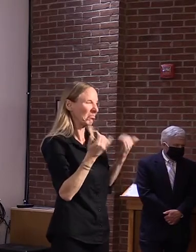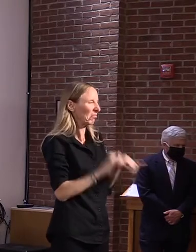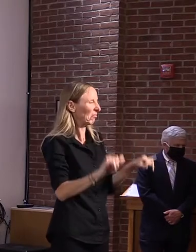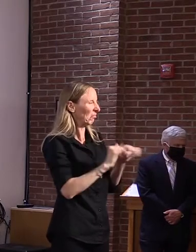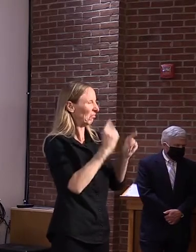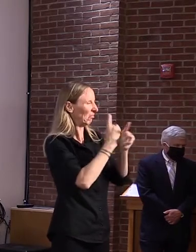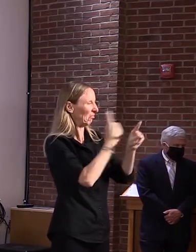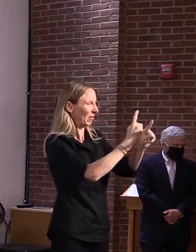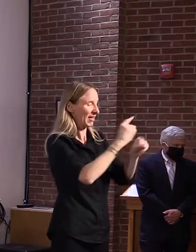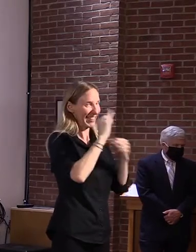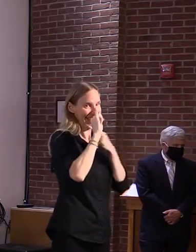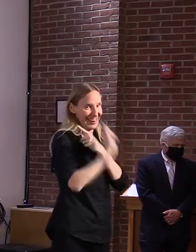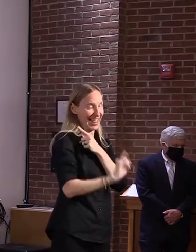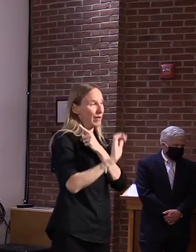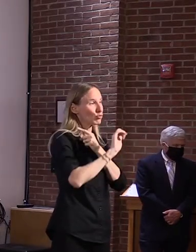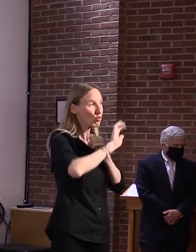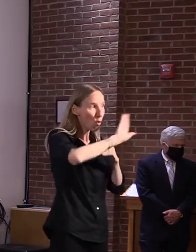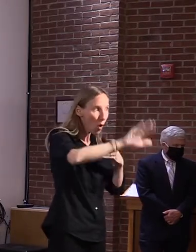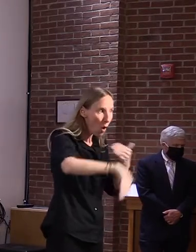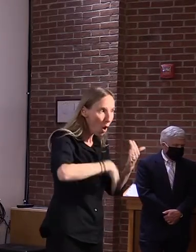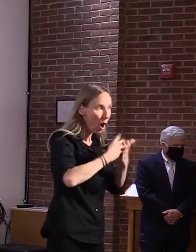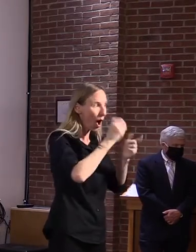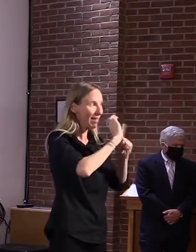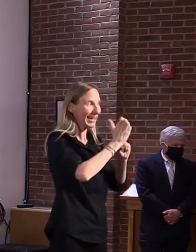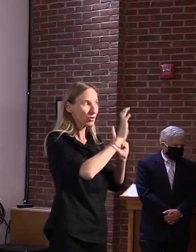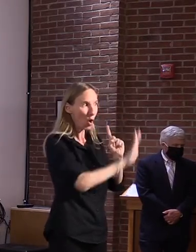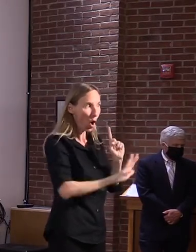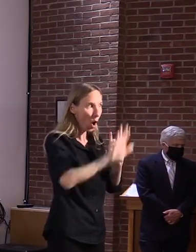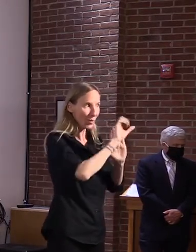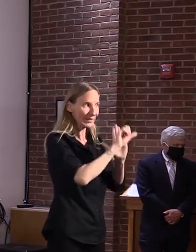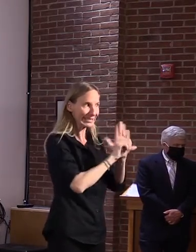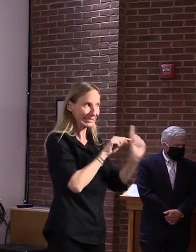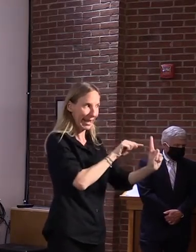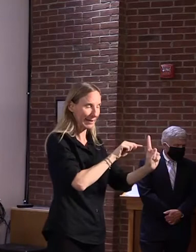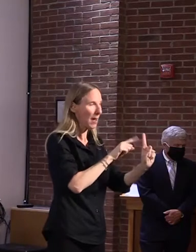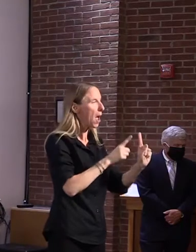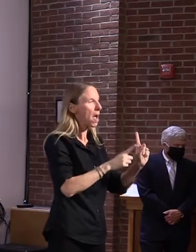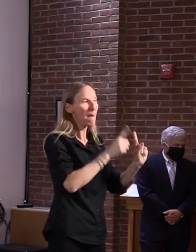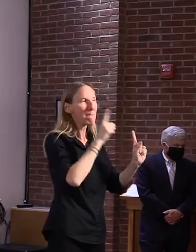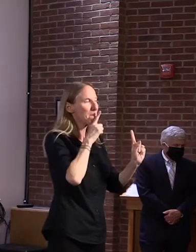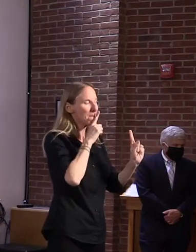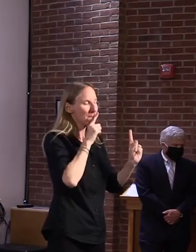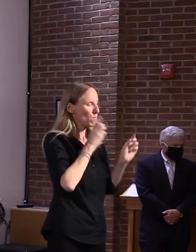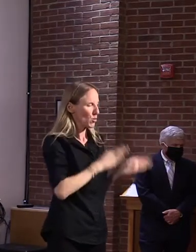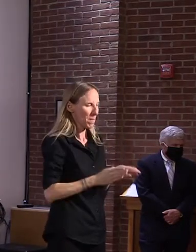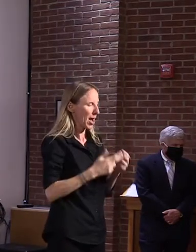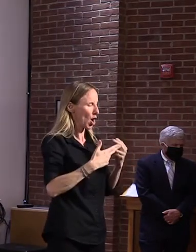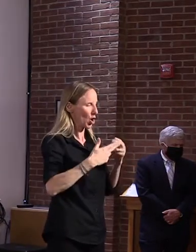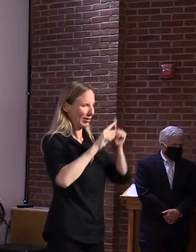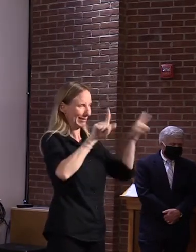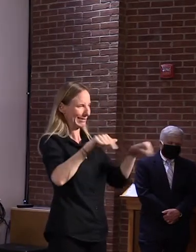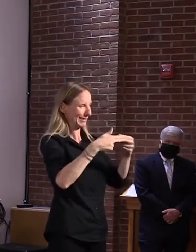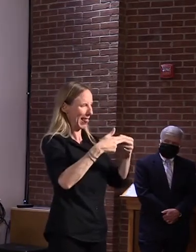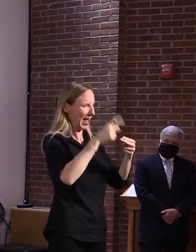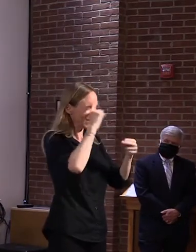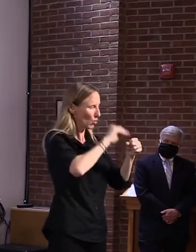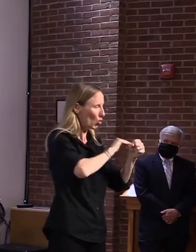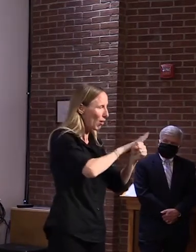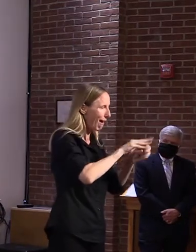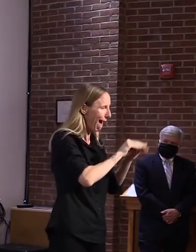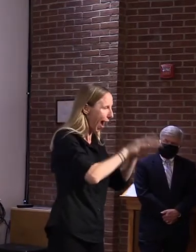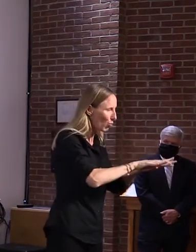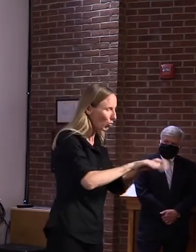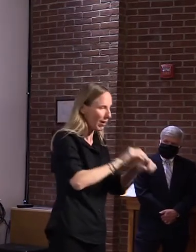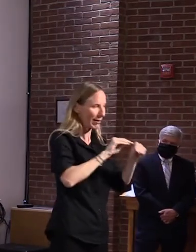all cases across the state, and I didn't prepare one specially for the outbreaks, because obviously if the